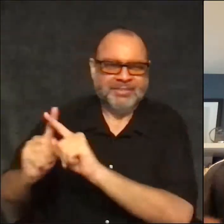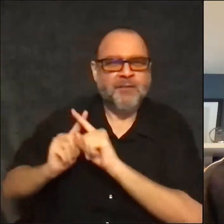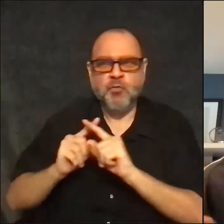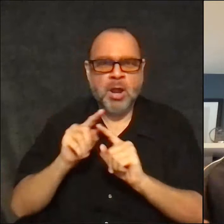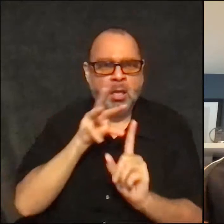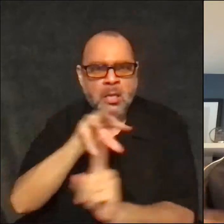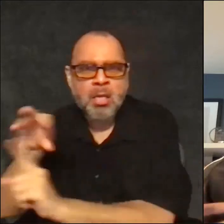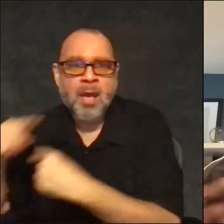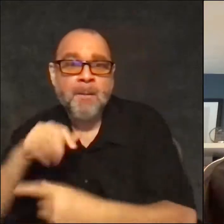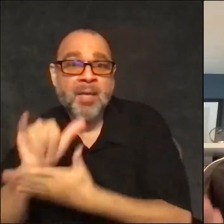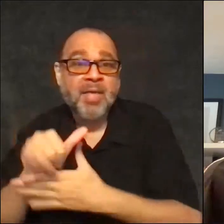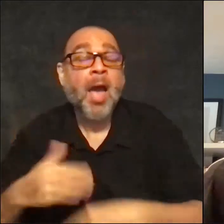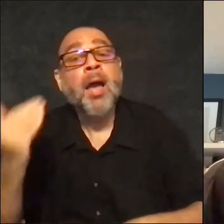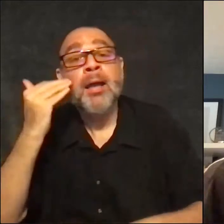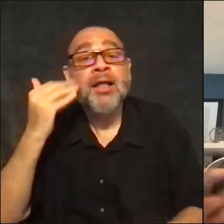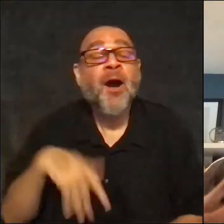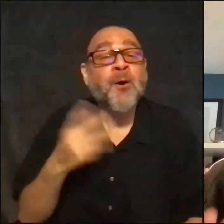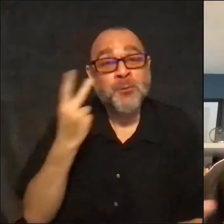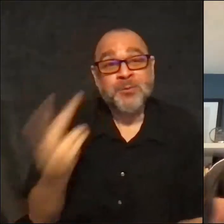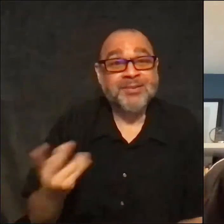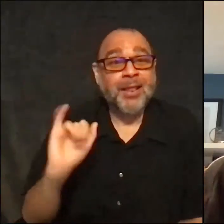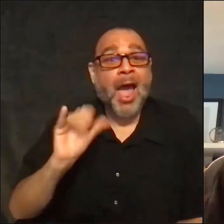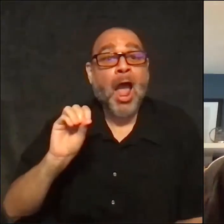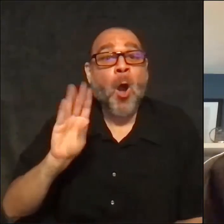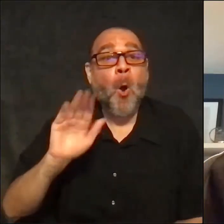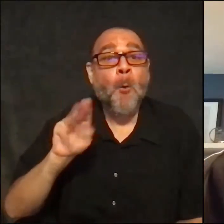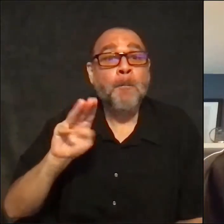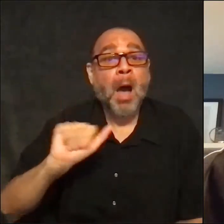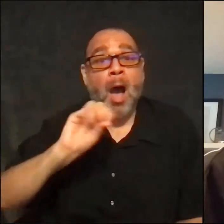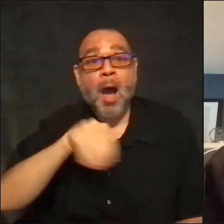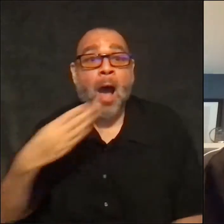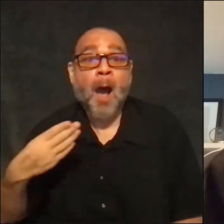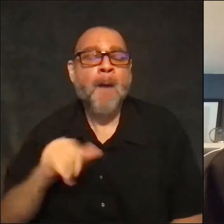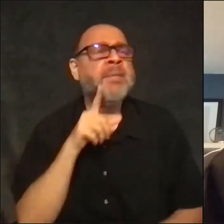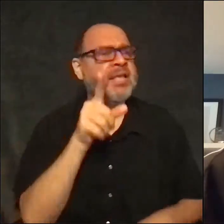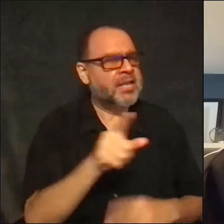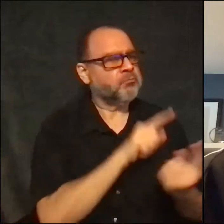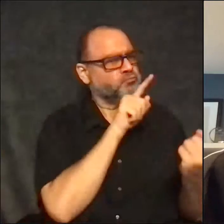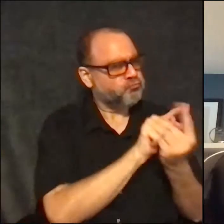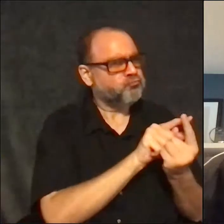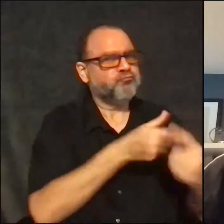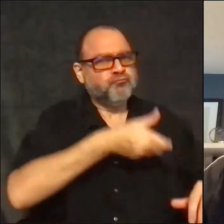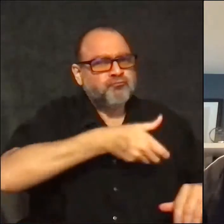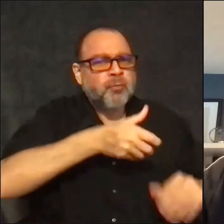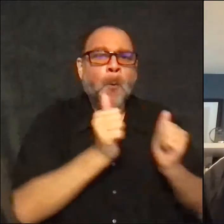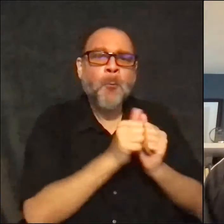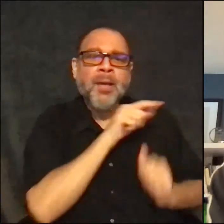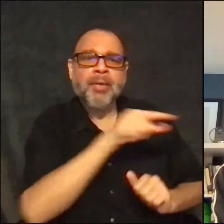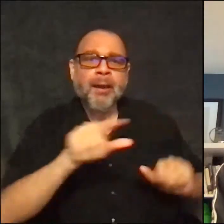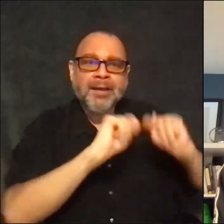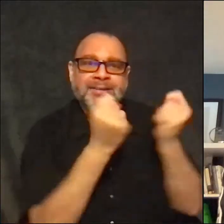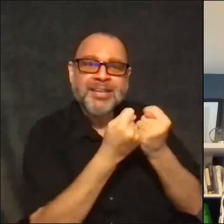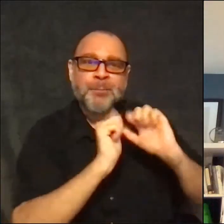goes over to Kevin Durant the way that, well, you know how we black men greet each other when we see each other. It's a great meme of our time. But for